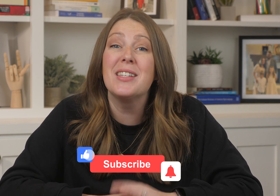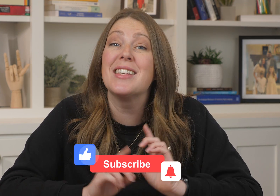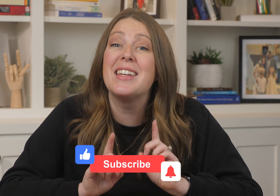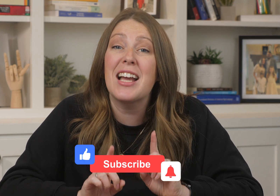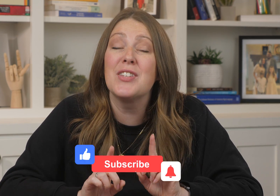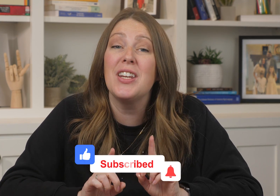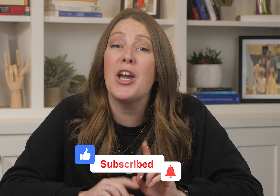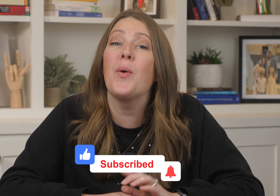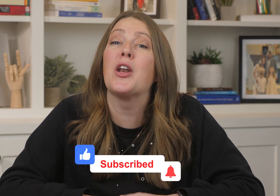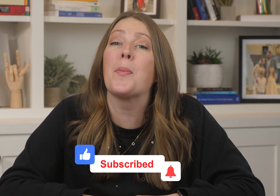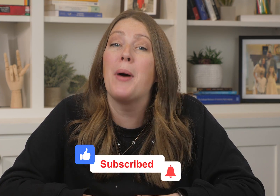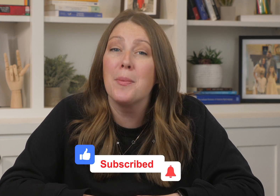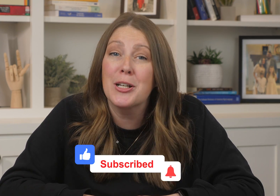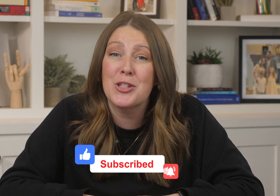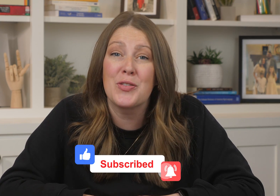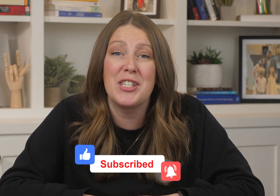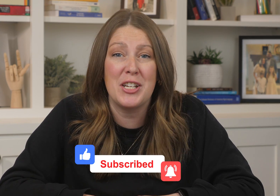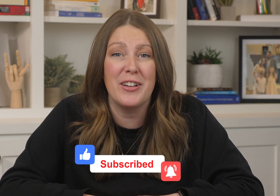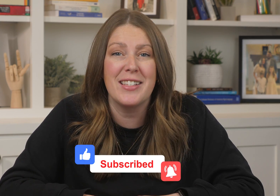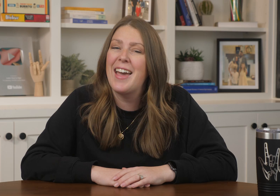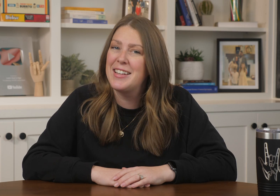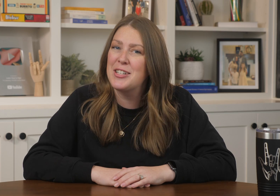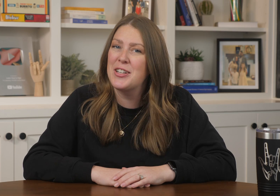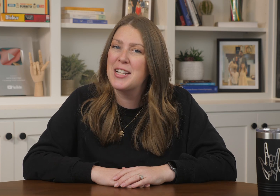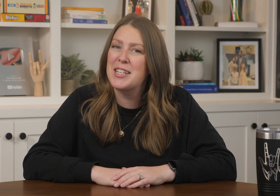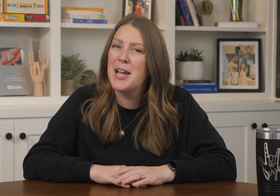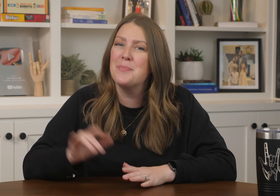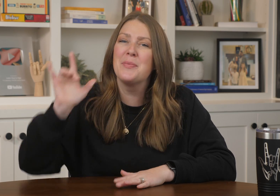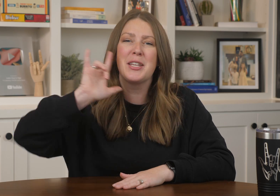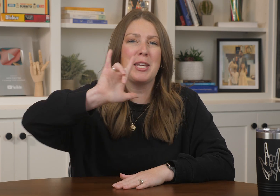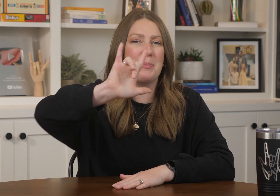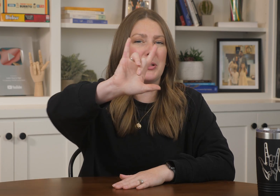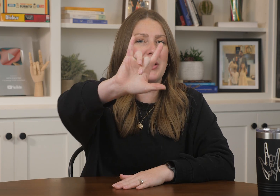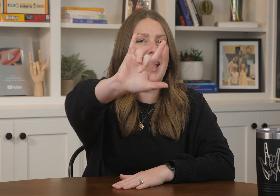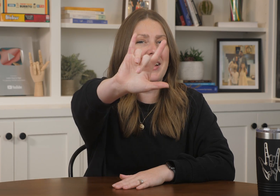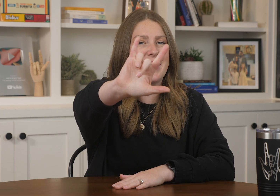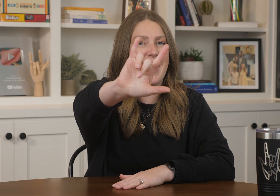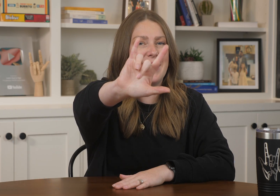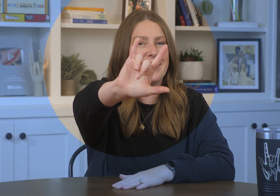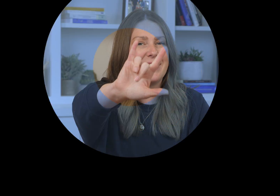the next video in our public service series. And until next time, keep learning how to sign.